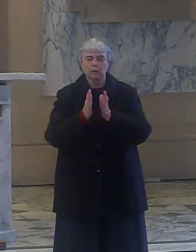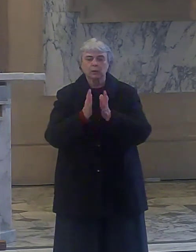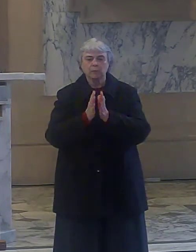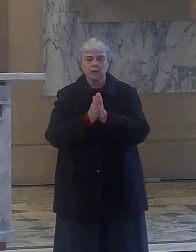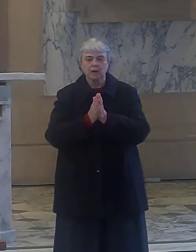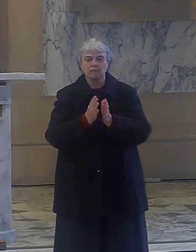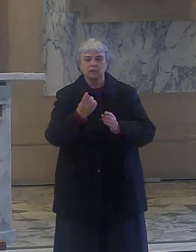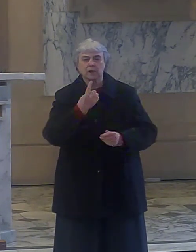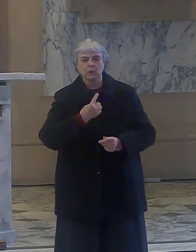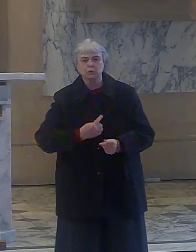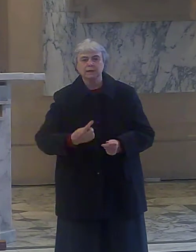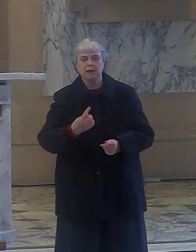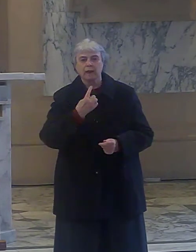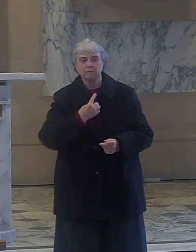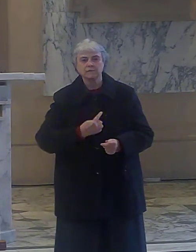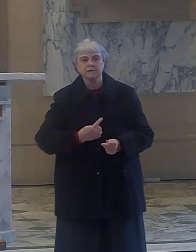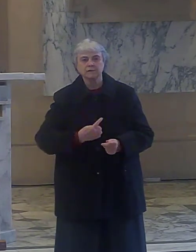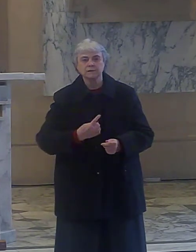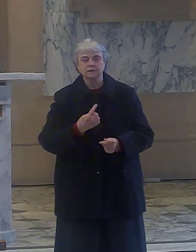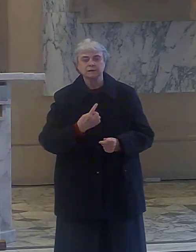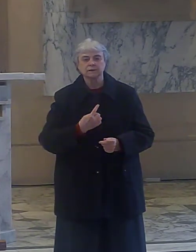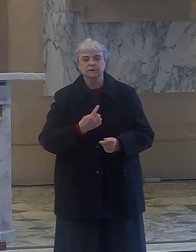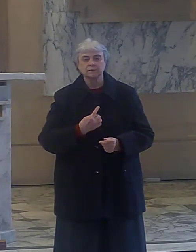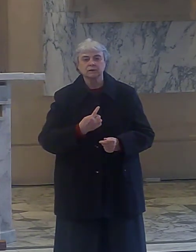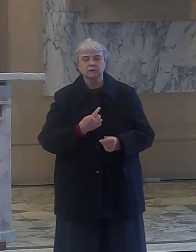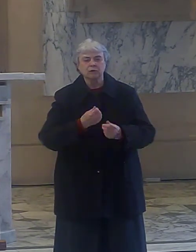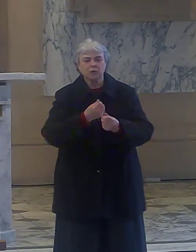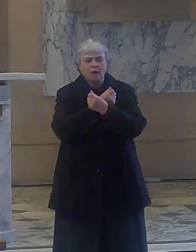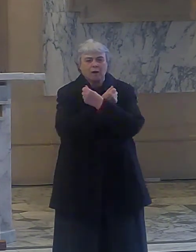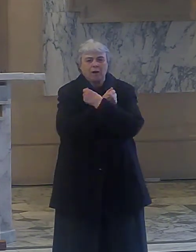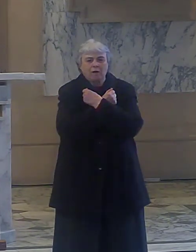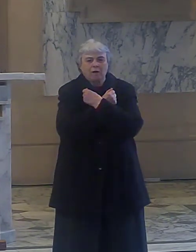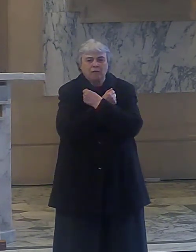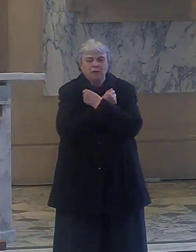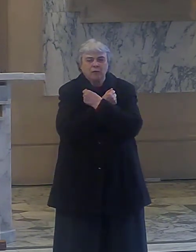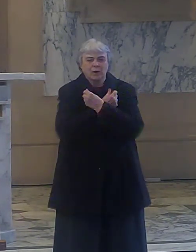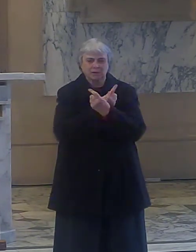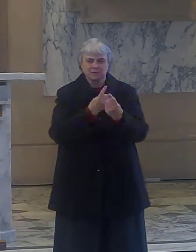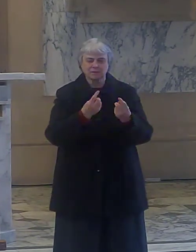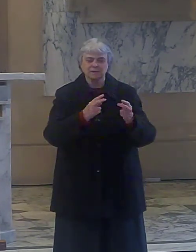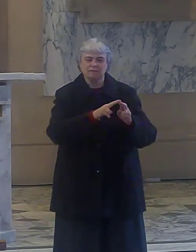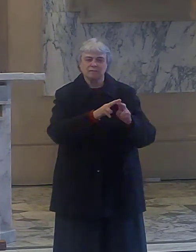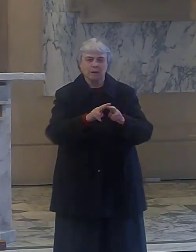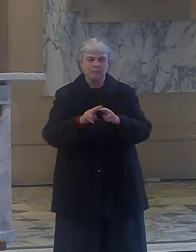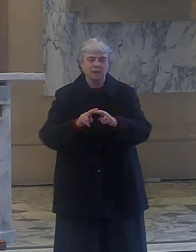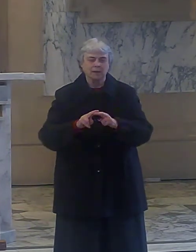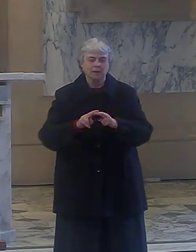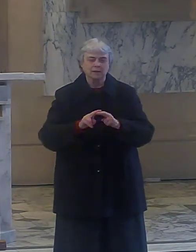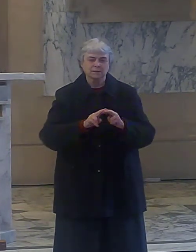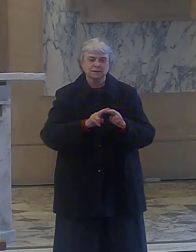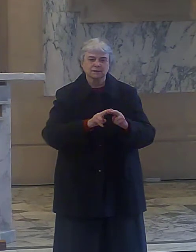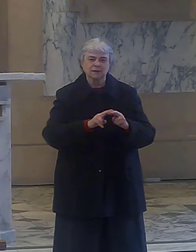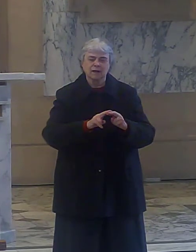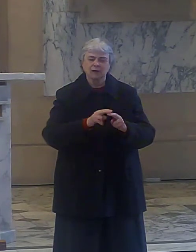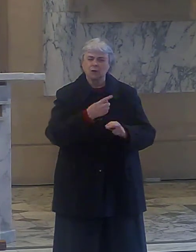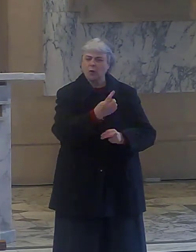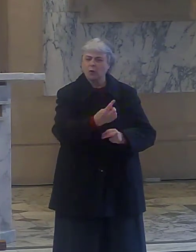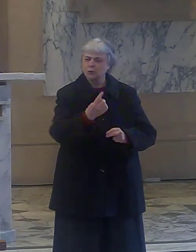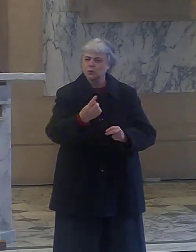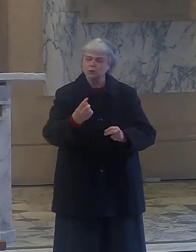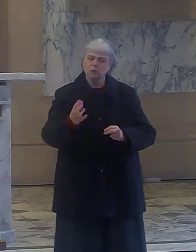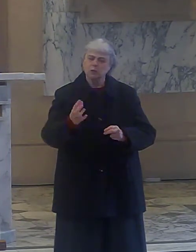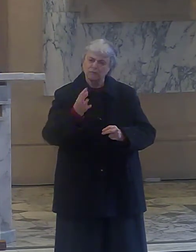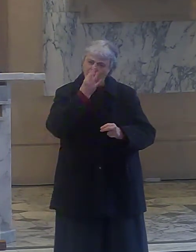ourselves for our loved ones and for anyone who was asked of our